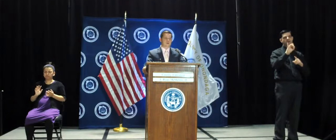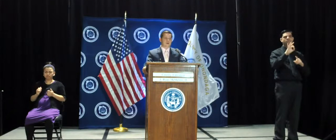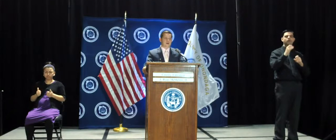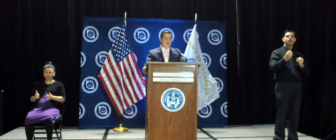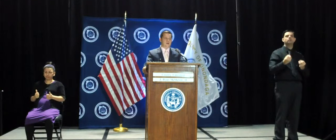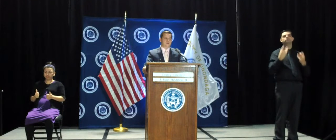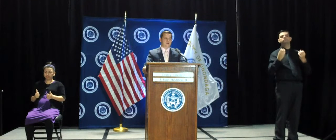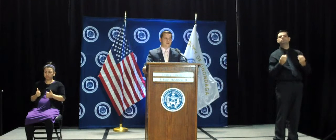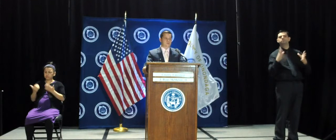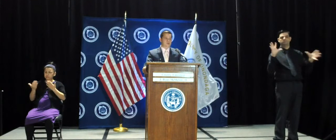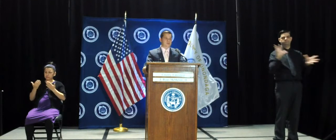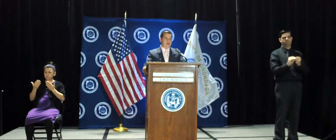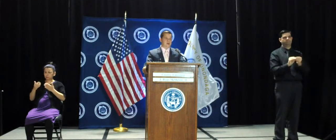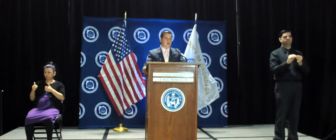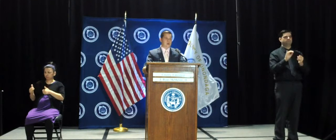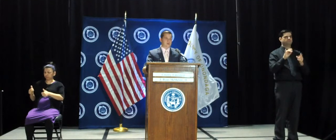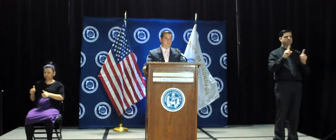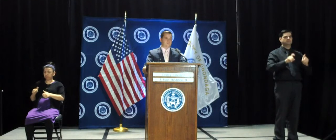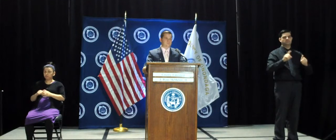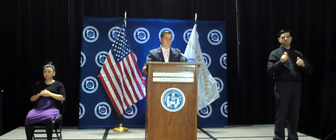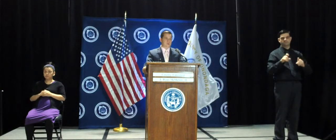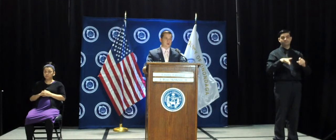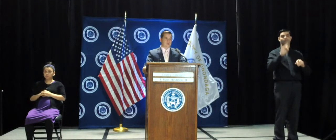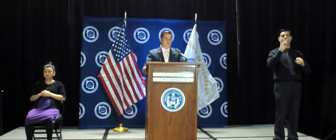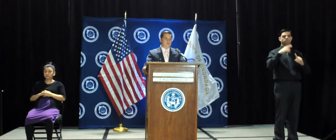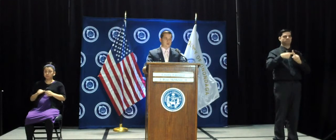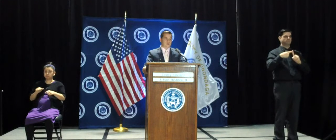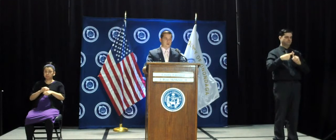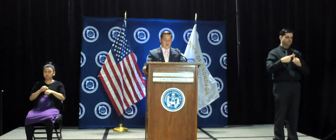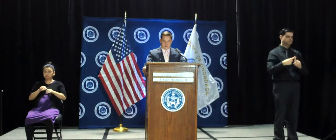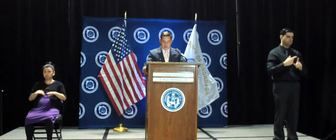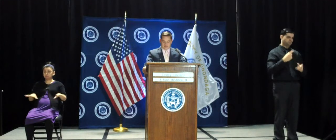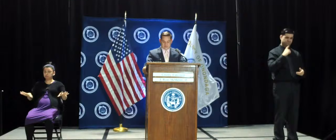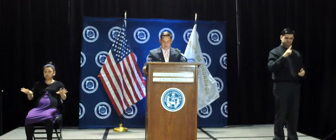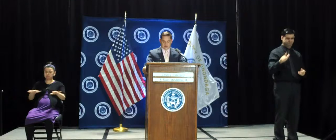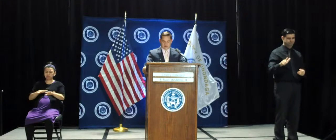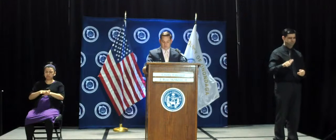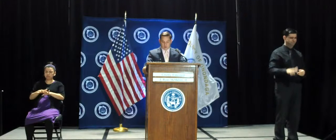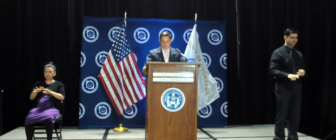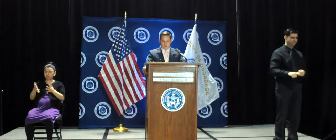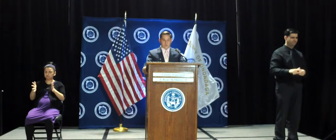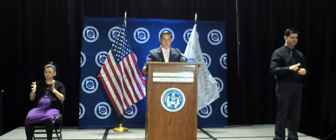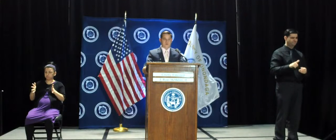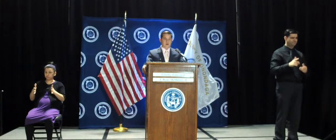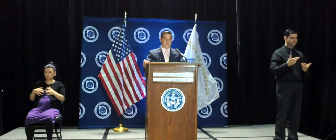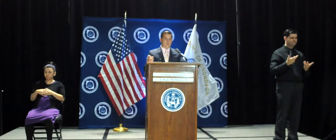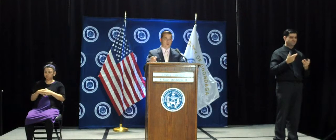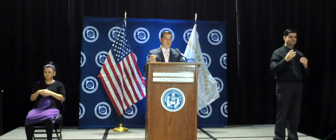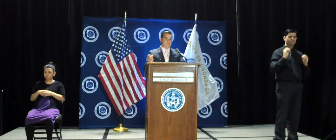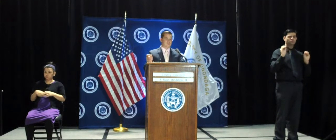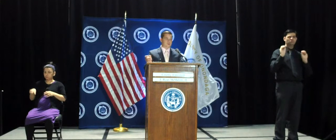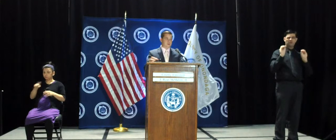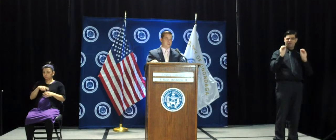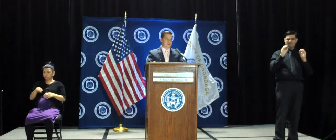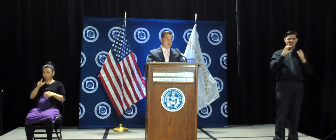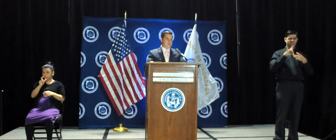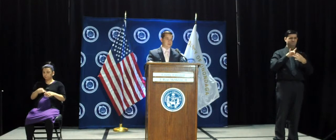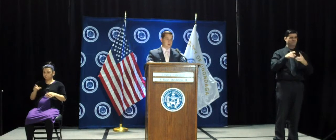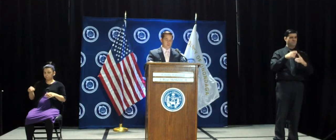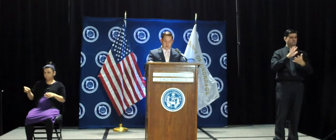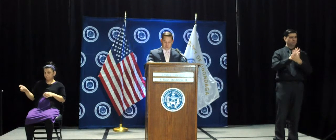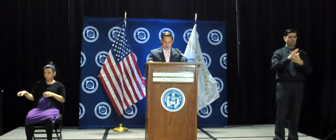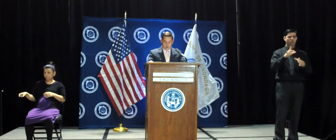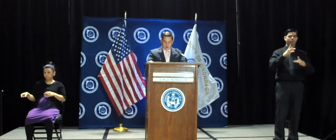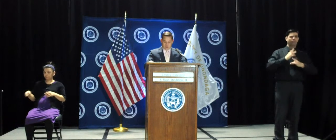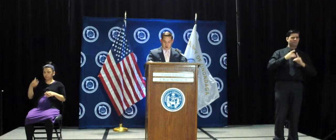schools, transmission is not occurring. These are asymptomatic folks, so we found and we hunted and found these cases